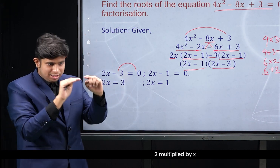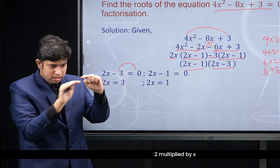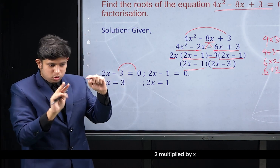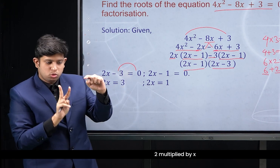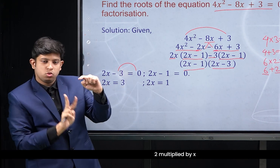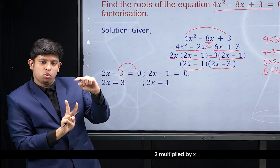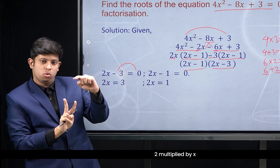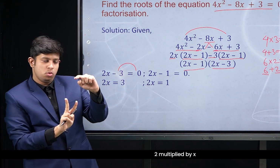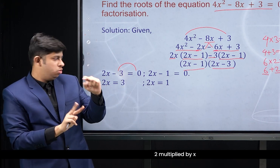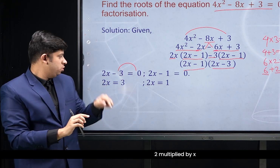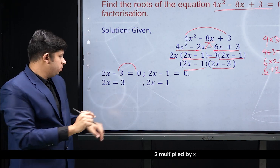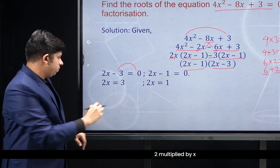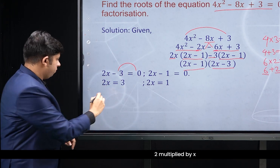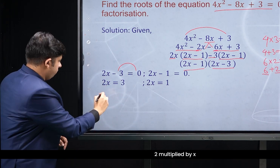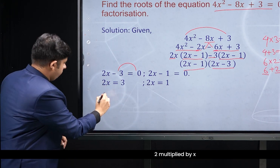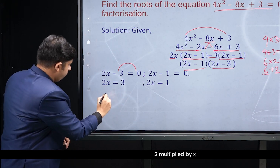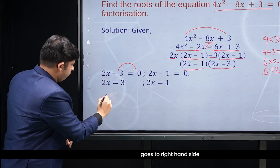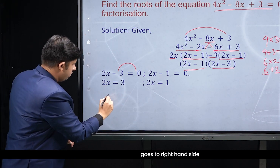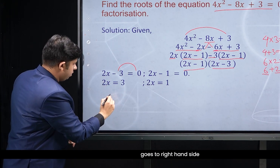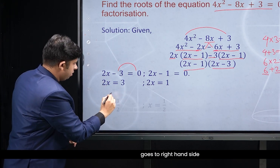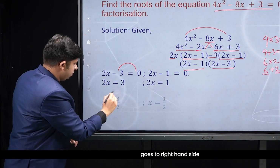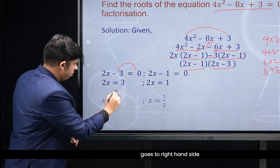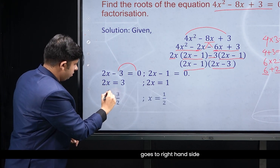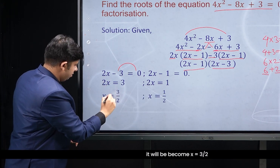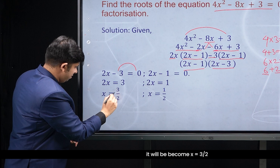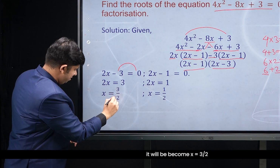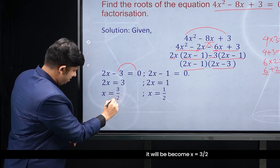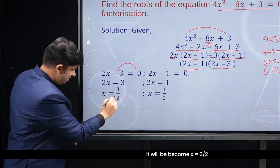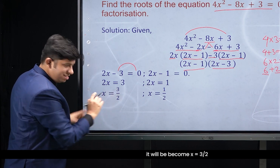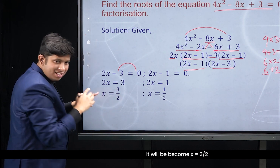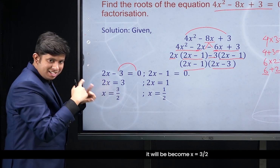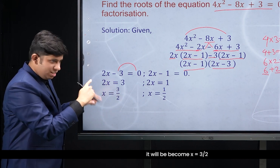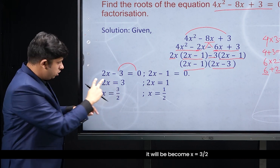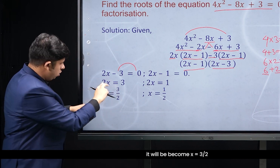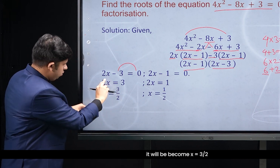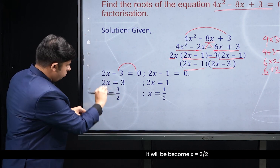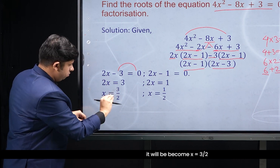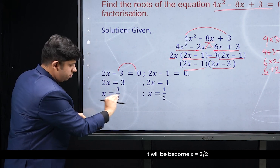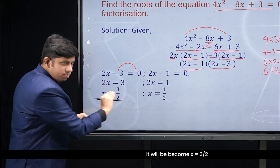When 2 multiplied by x goes to right hand side, it will become x equal to 3 by 2.